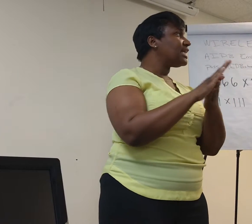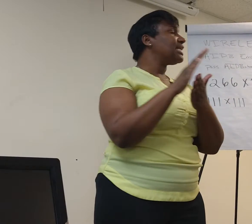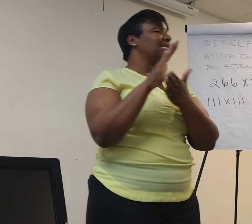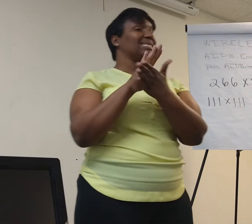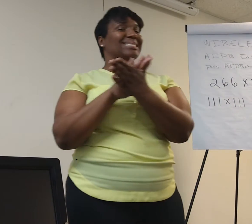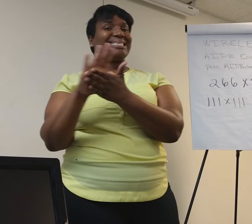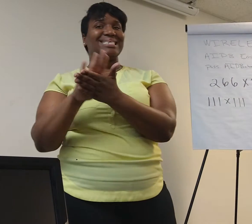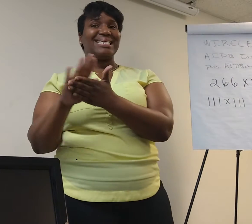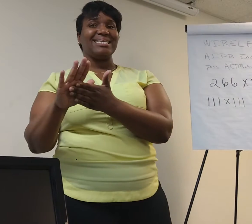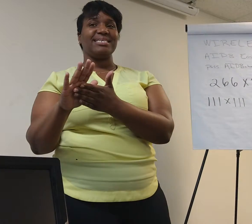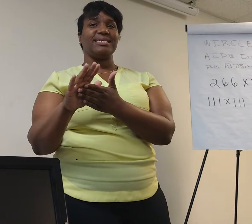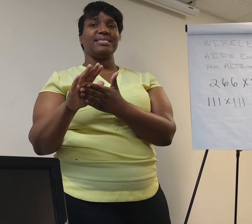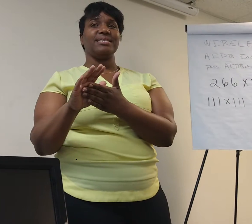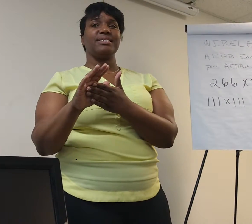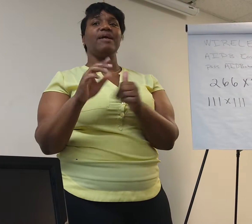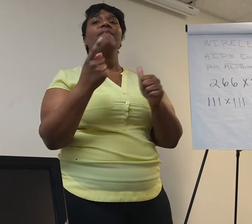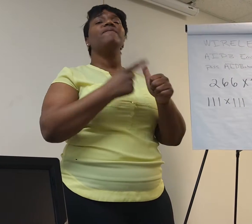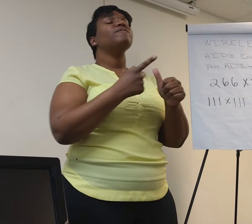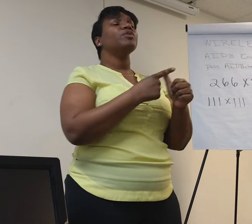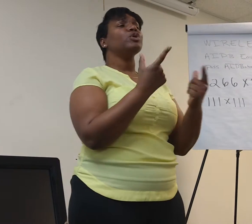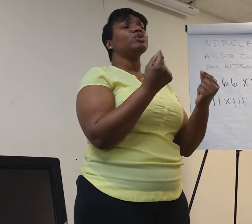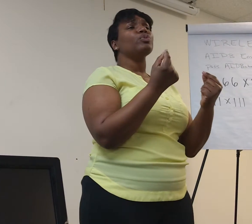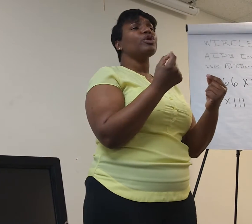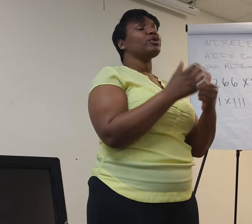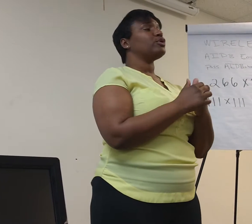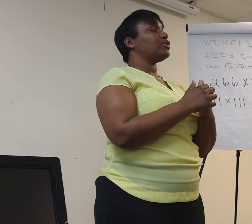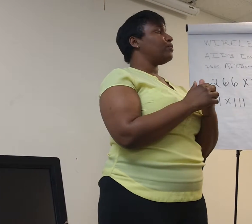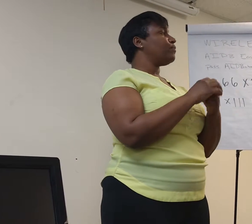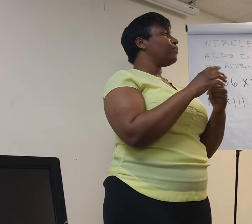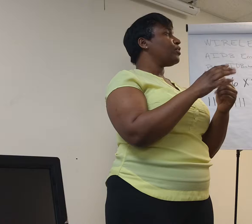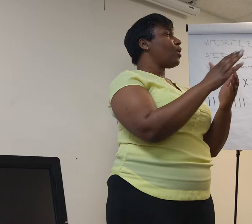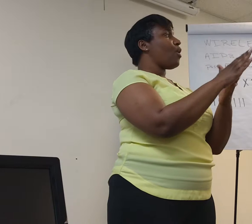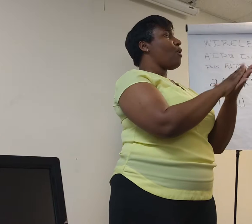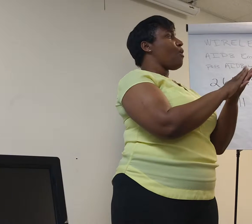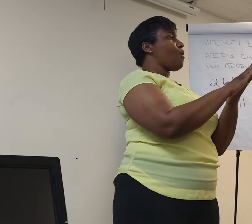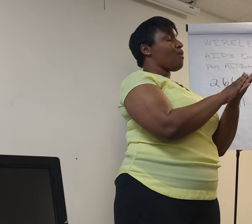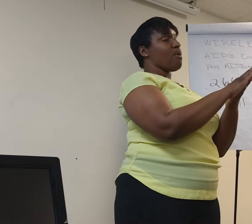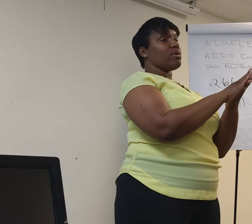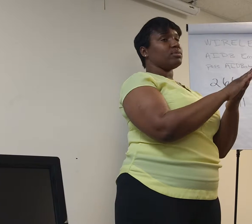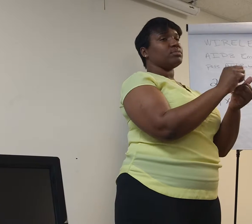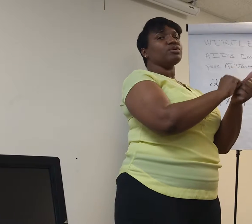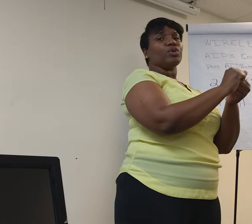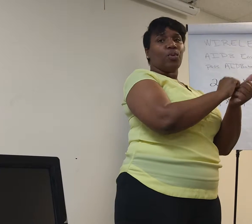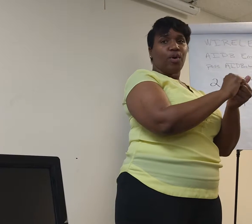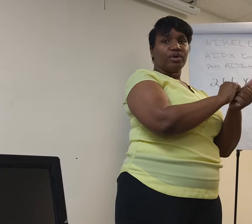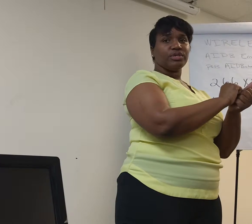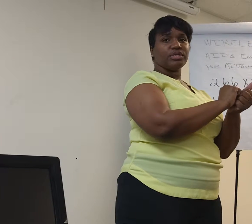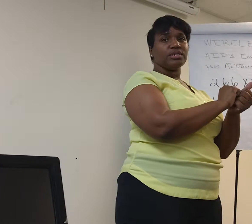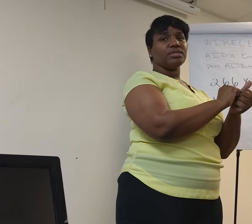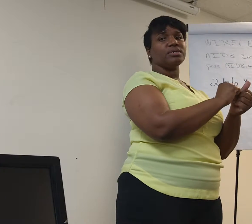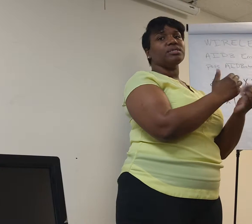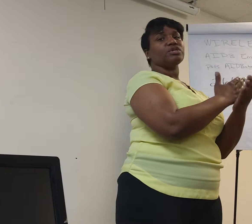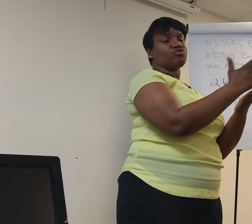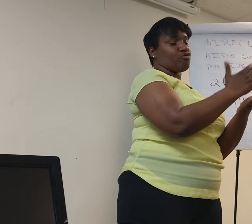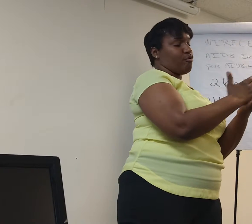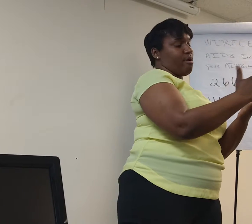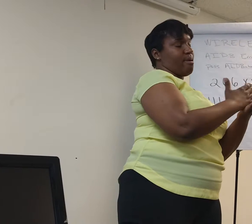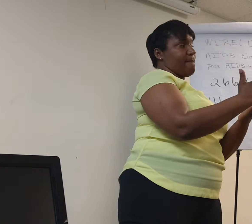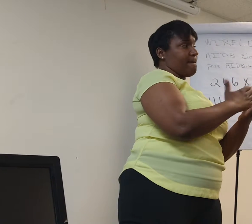You're going to scrape. Second step, in the first sink, you're going to wash. Third step, rinse. In